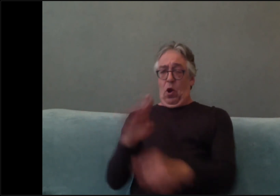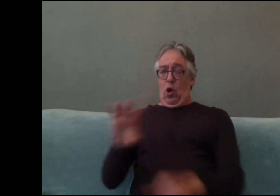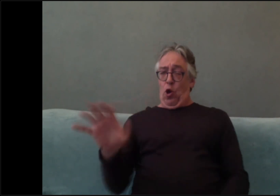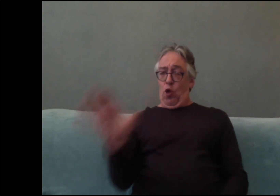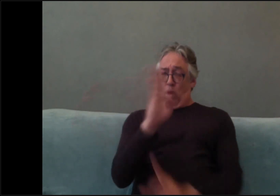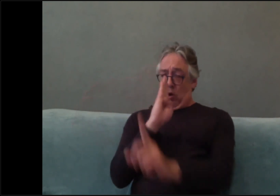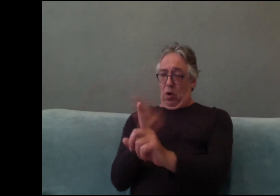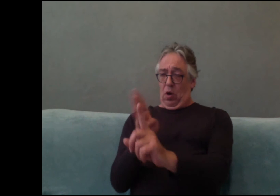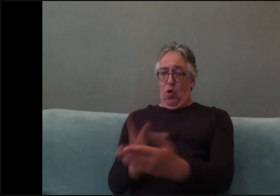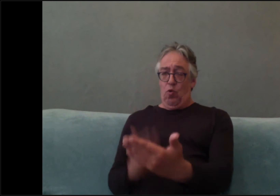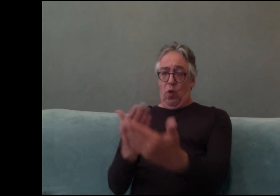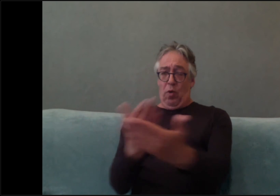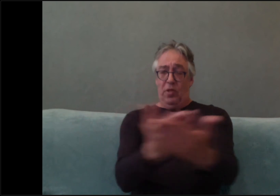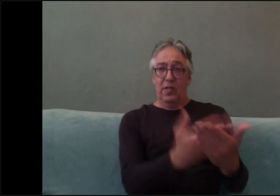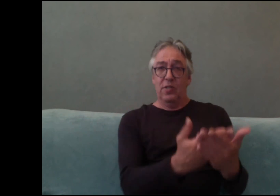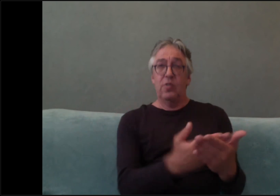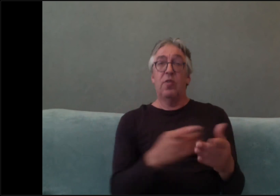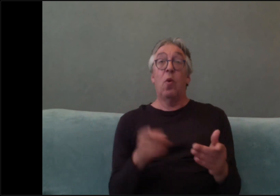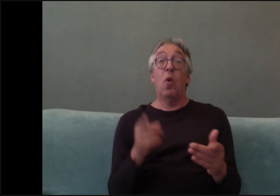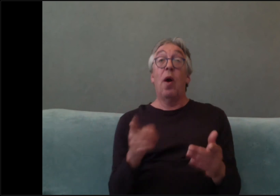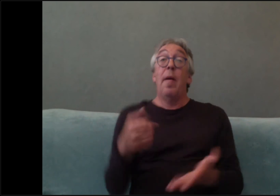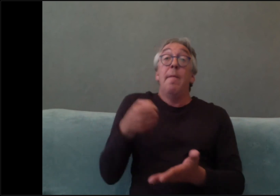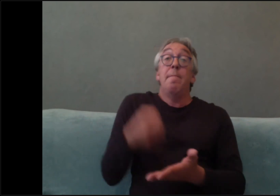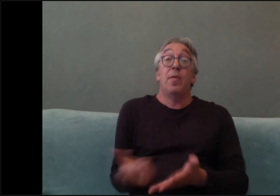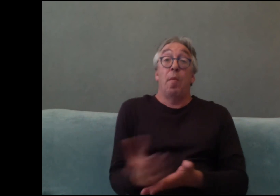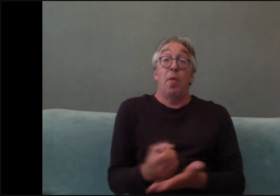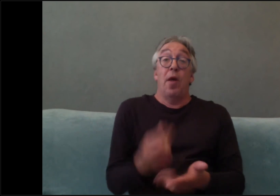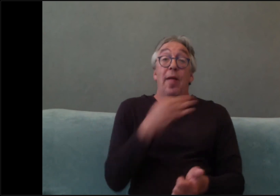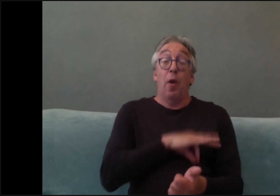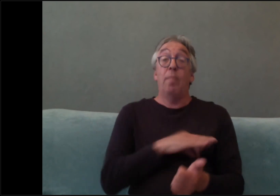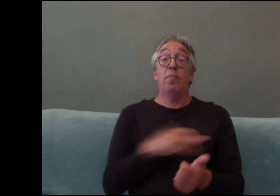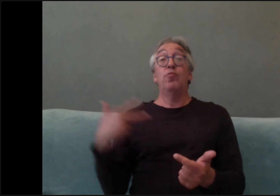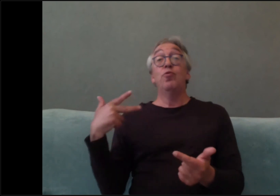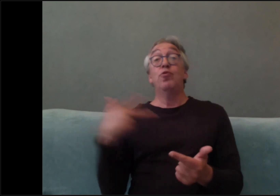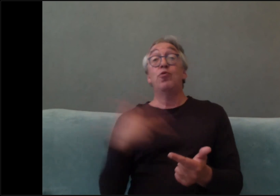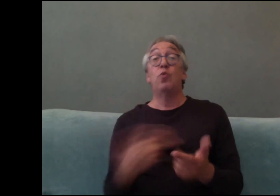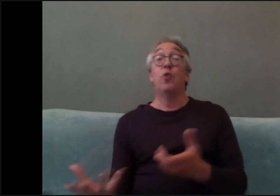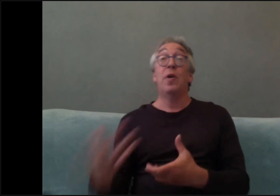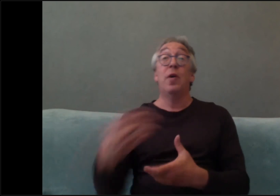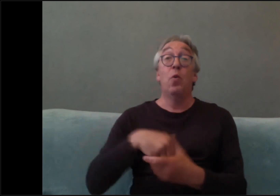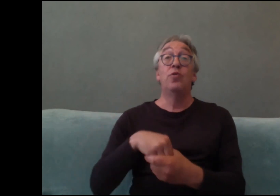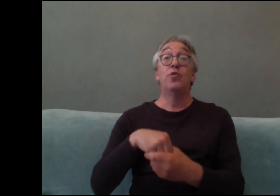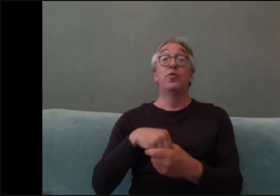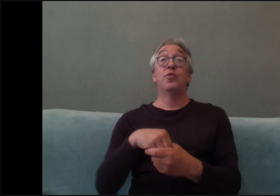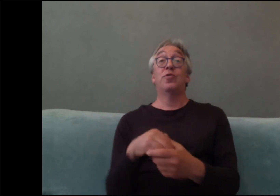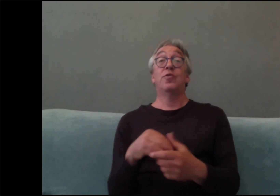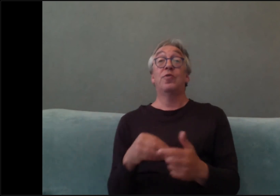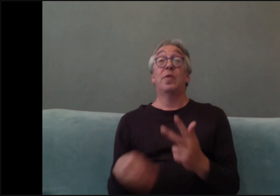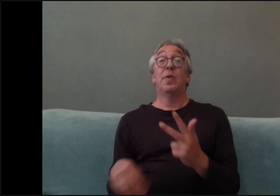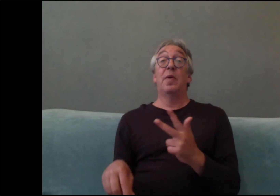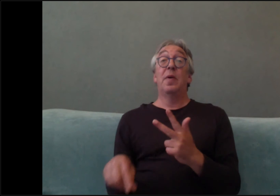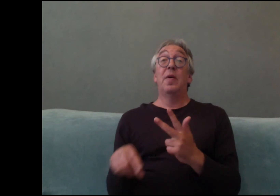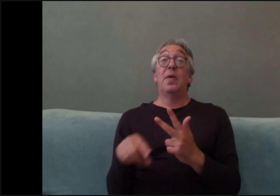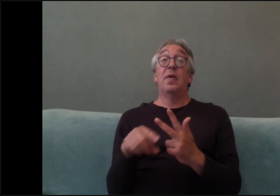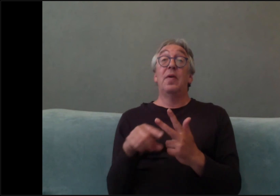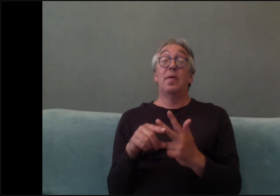adequate social protection systems, and so on. And finally, EAPN will never get